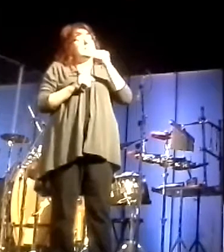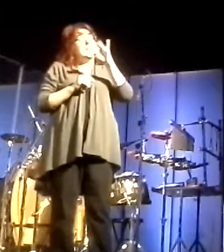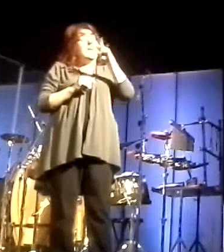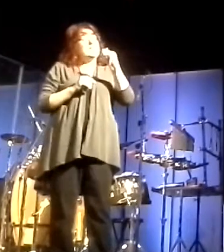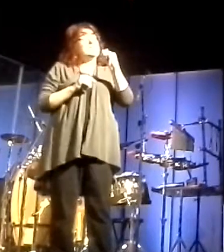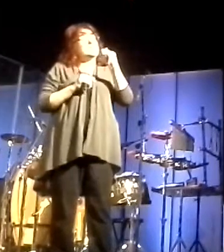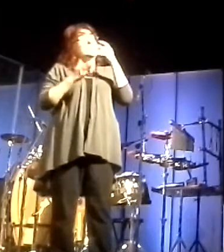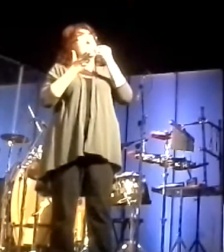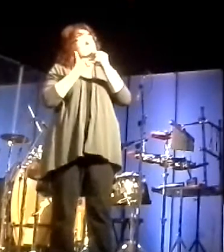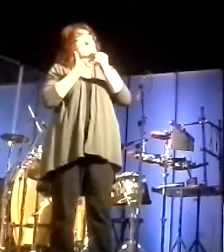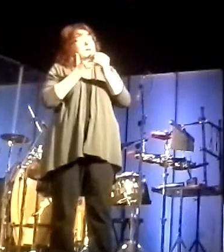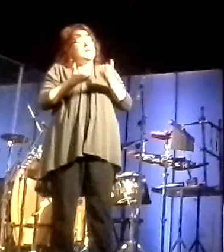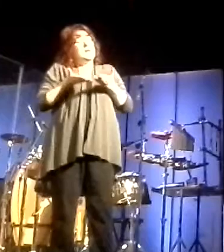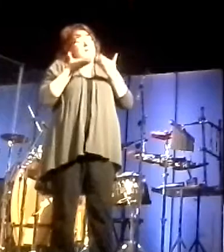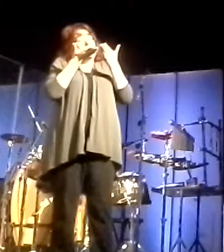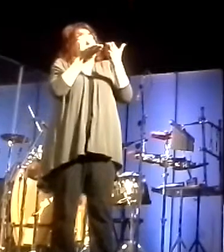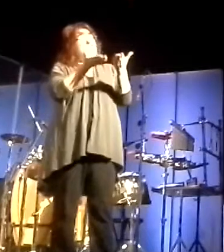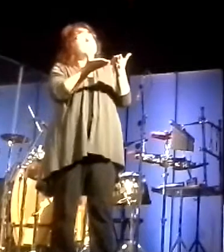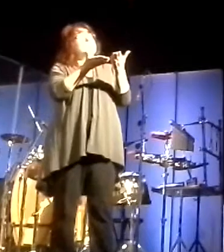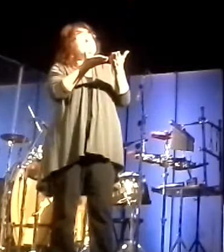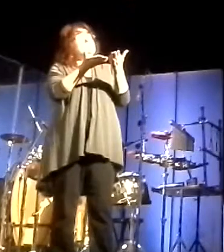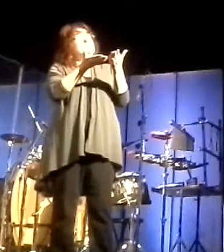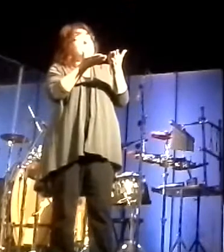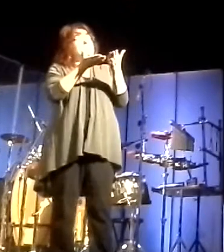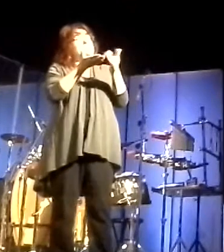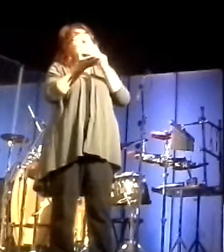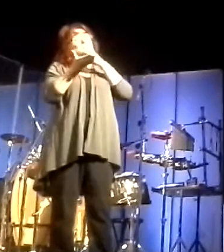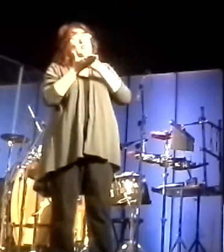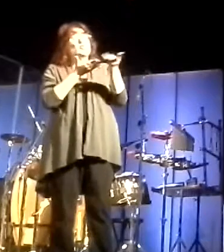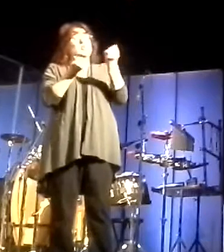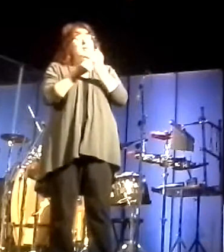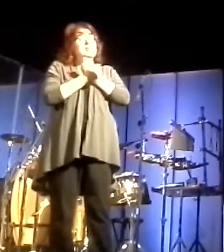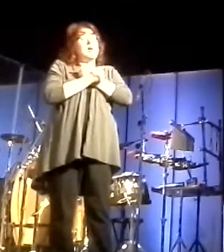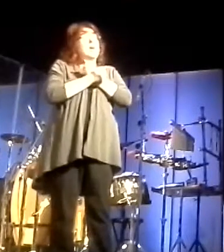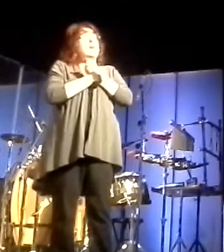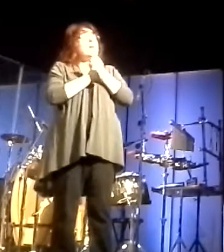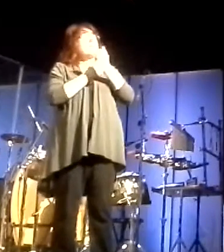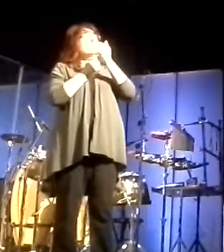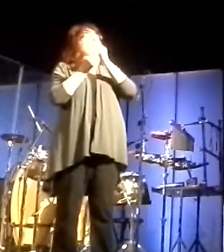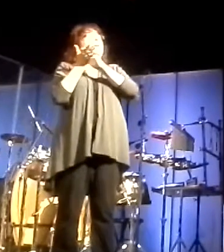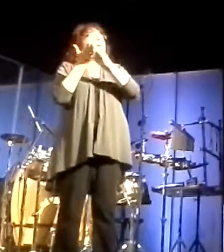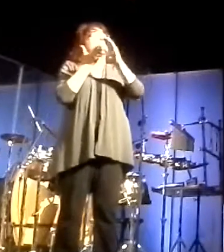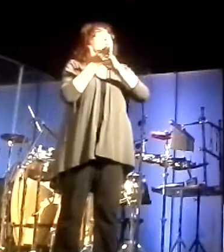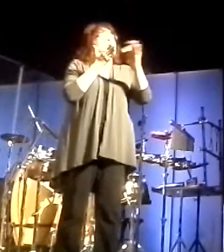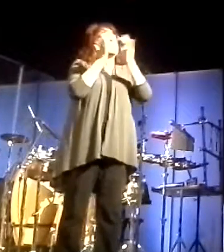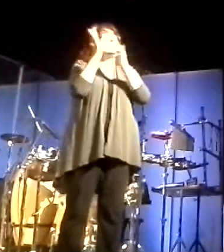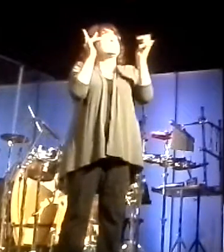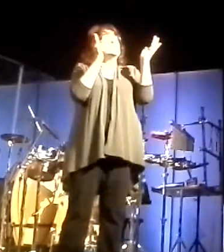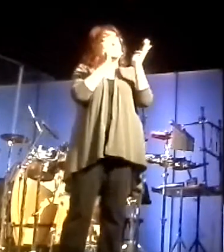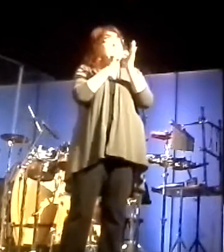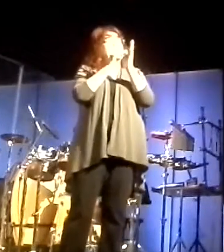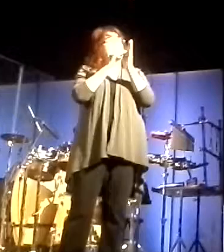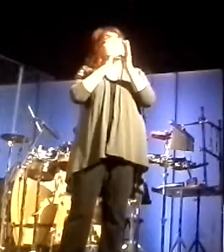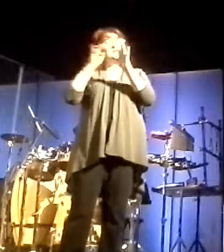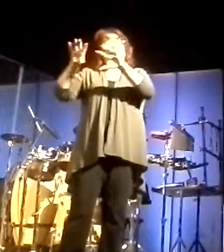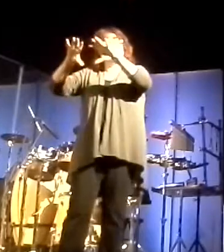offering takes the truth and the love and the grace of Jesus and it literally disperses it throughout the